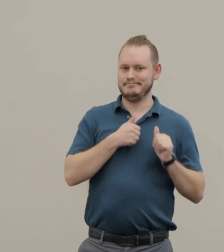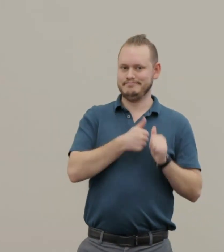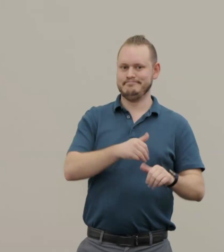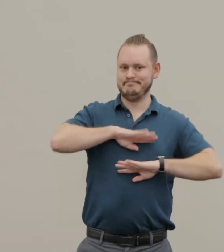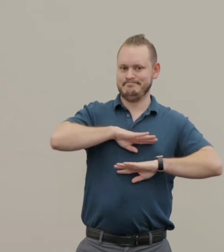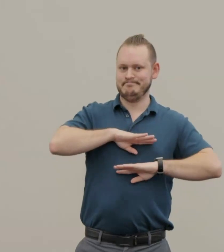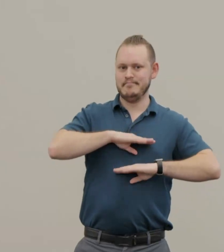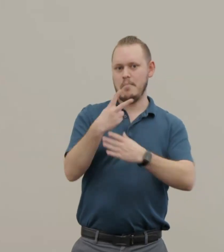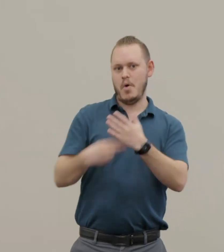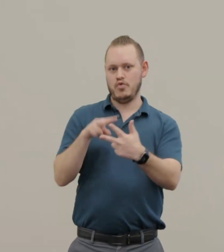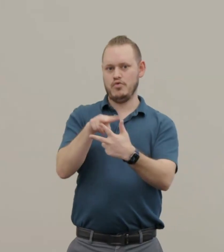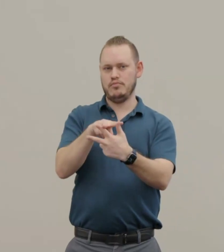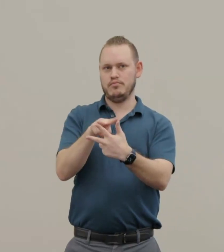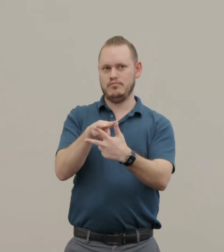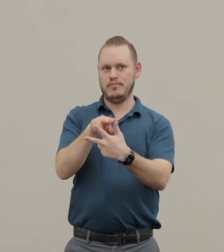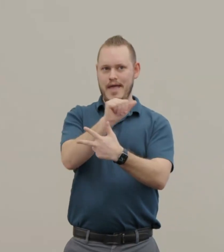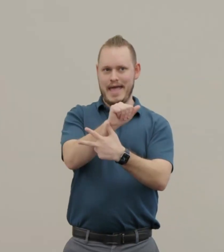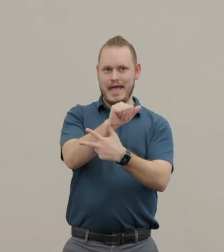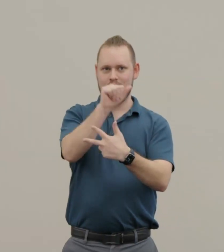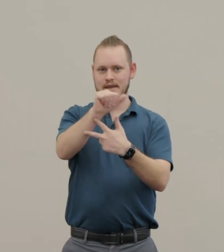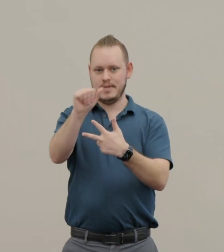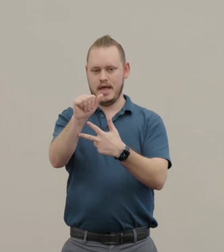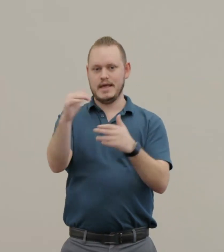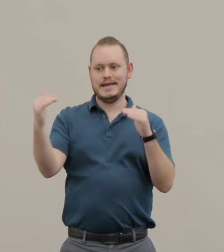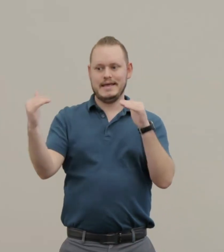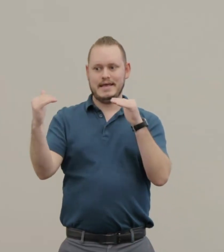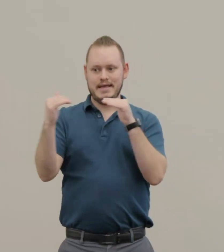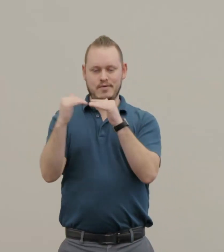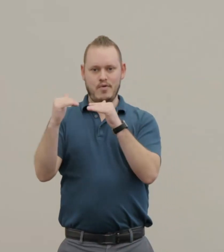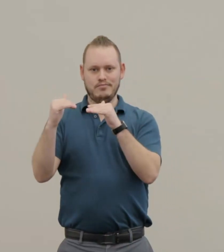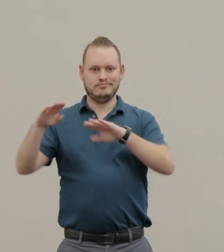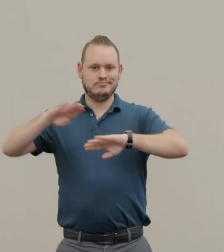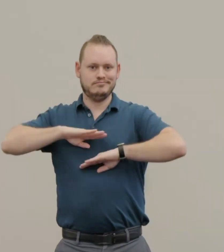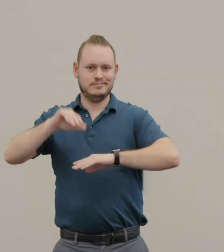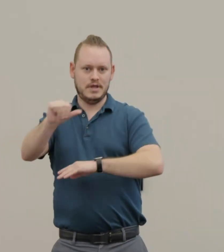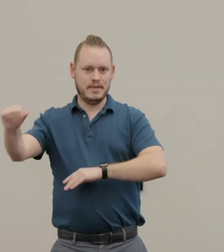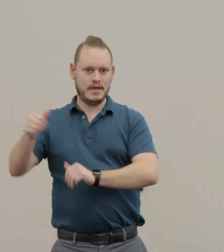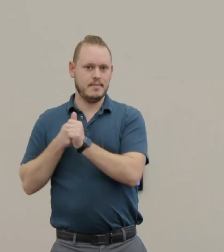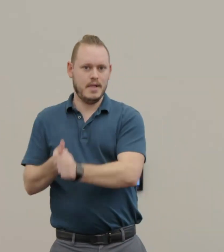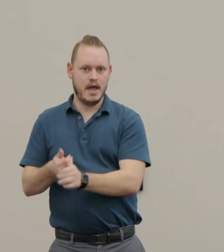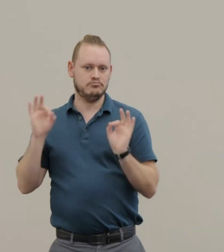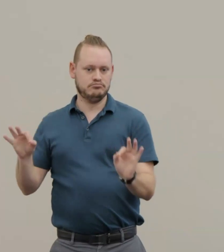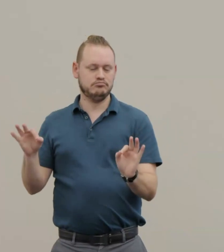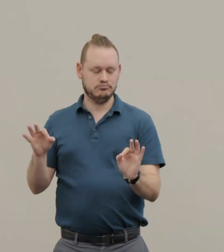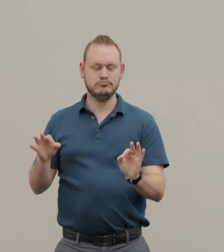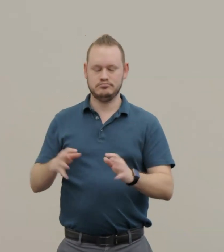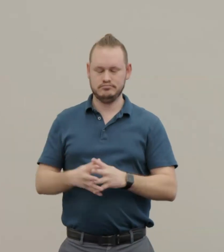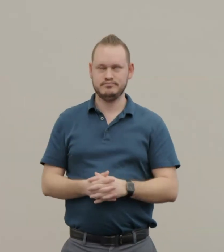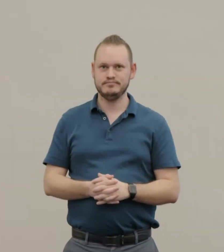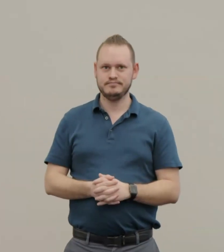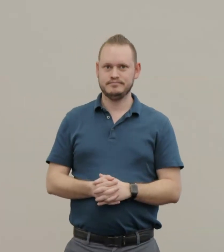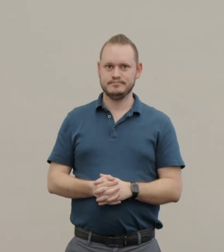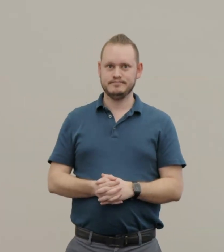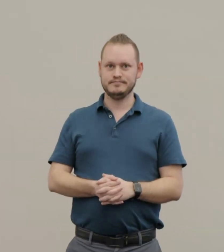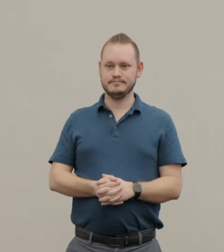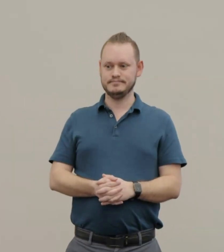you need to do both. So A and double A equal double A compliant or conformant, however you want